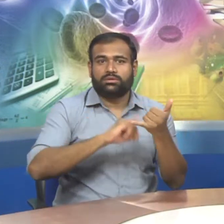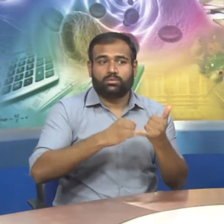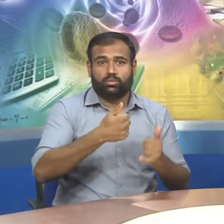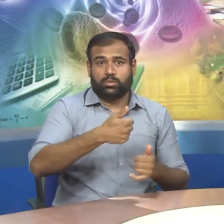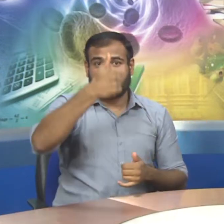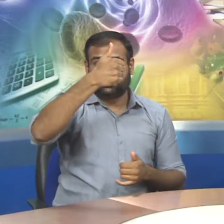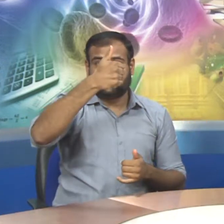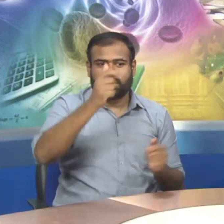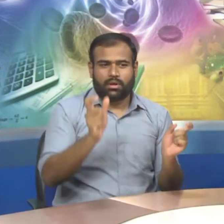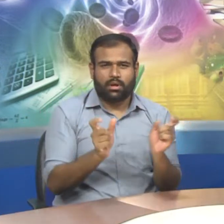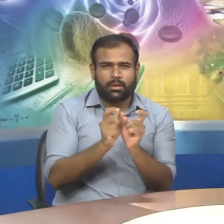M plus boss.